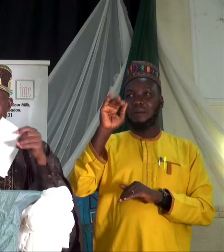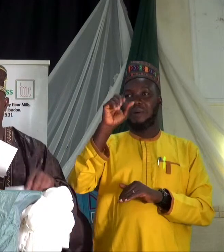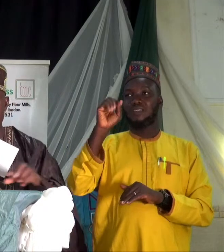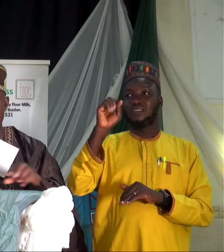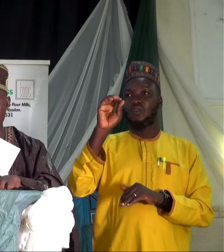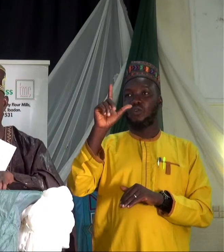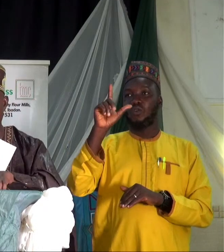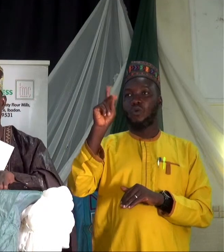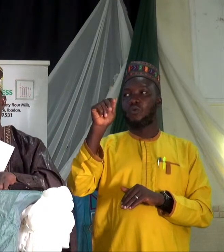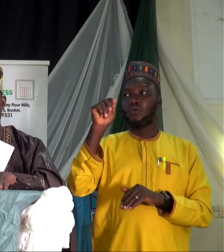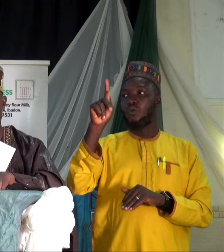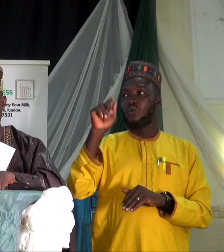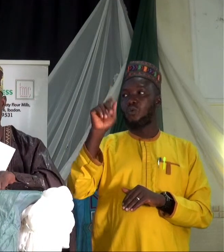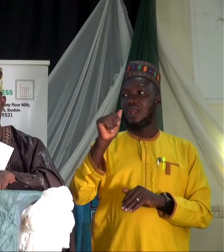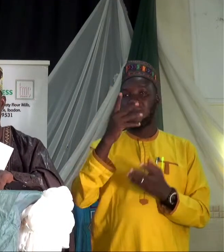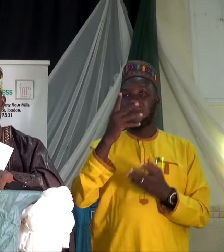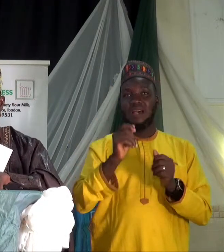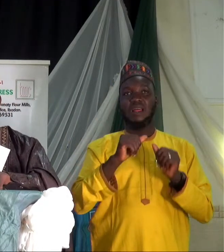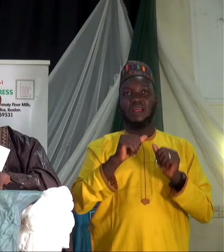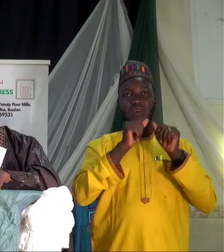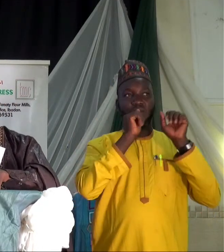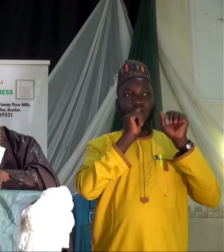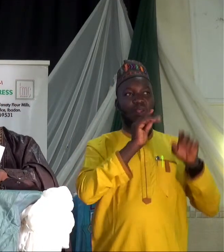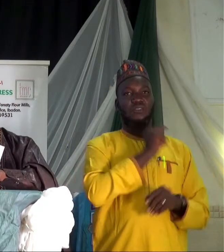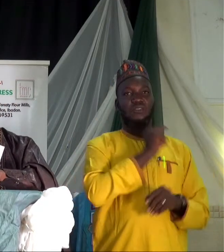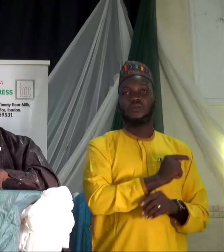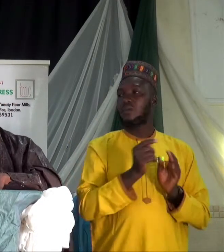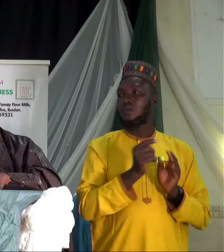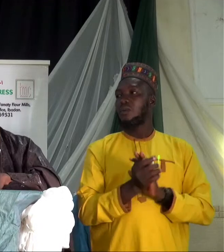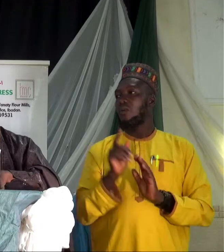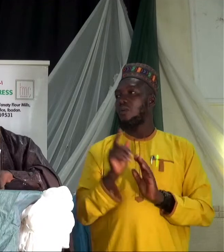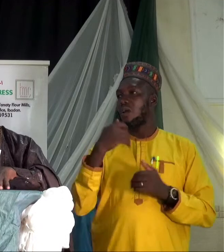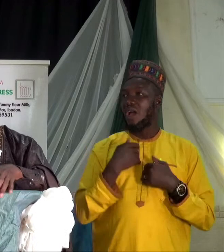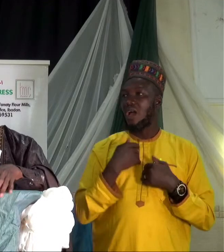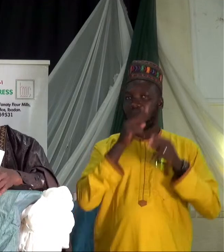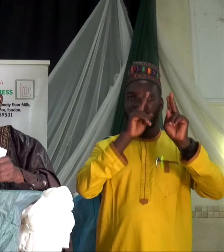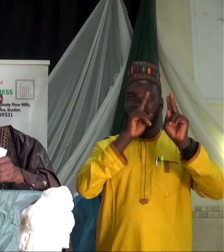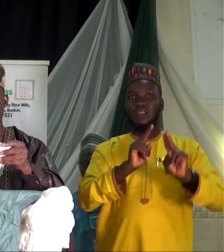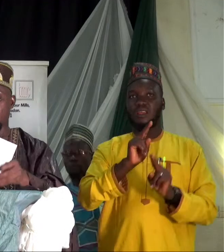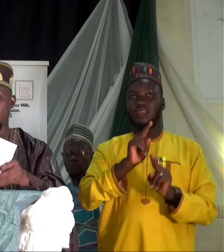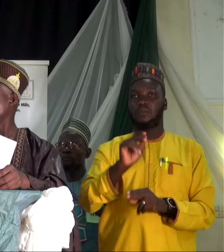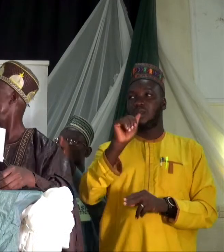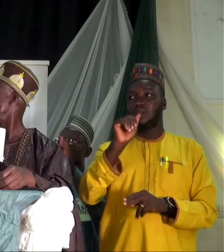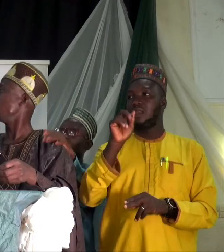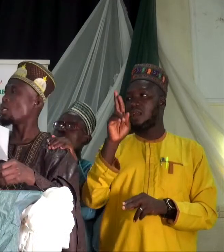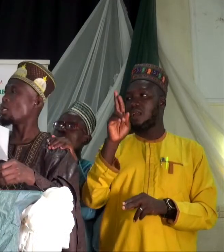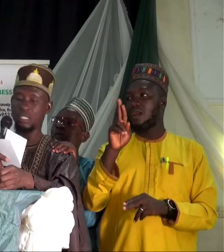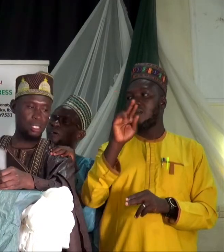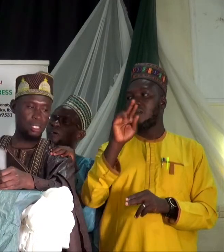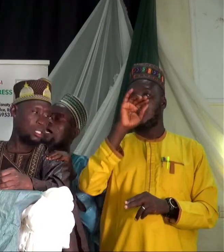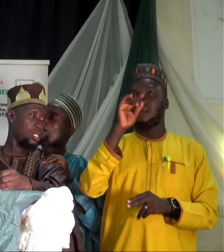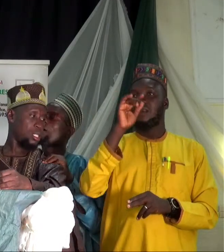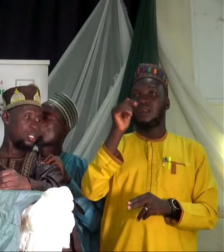Allah da ko je ki ari awon gbalawi also have the house honorable AN Garuba